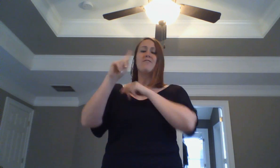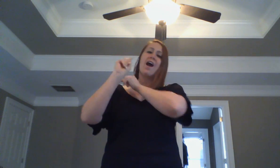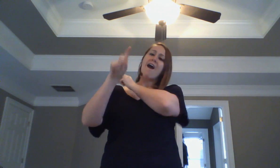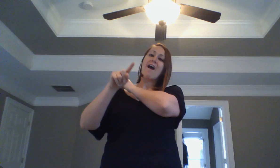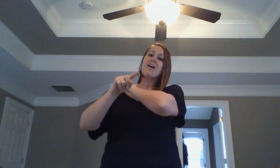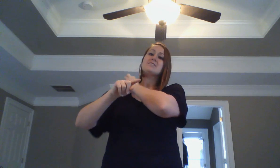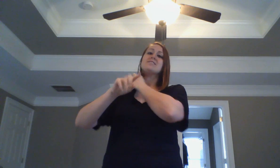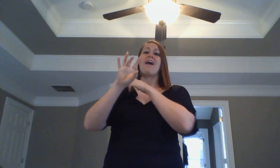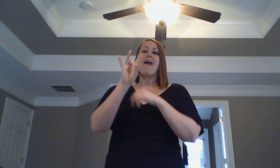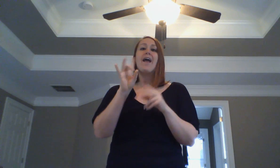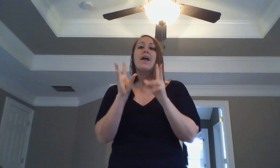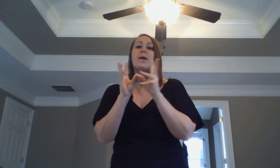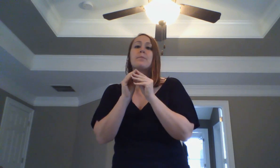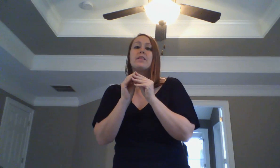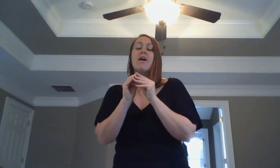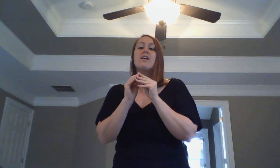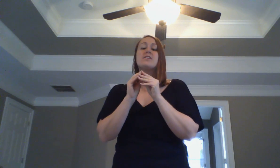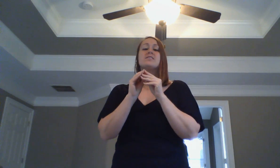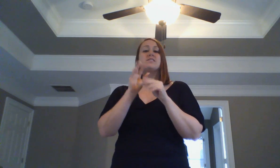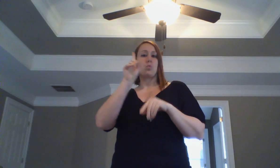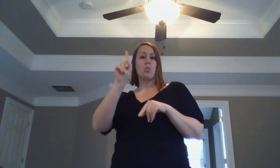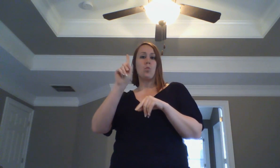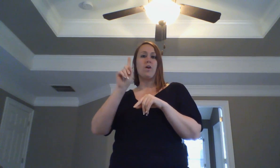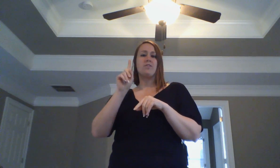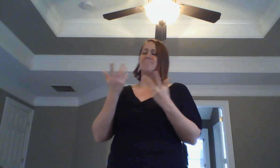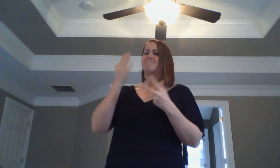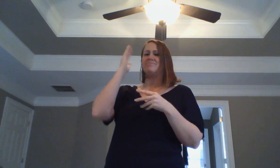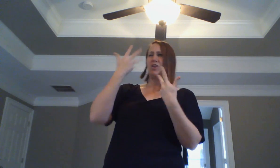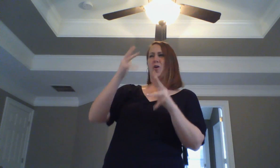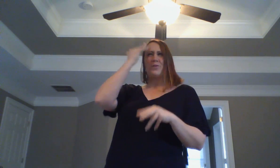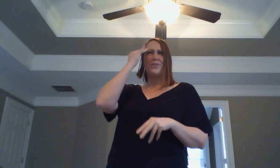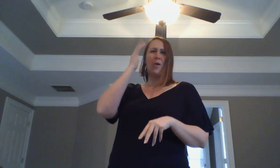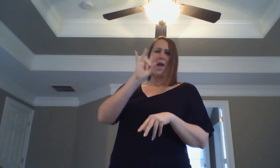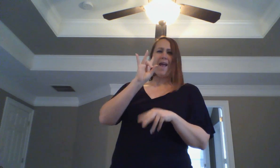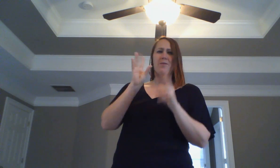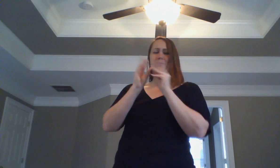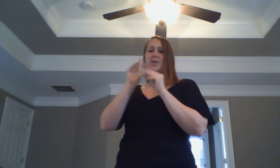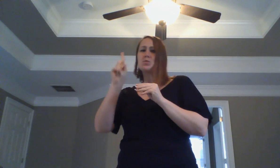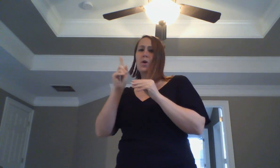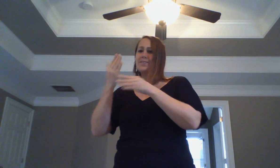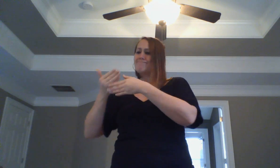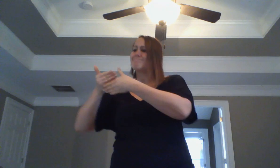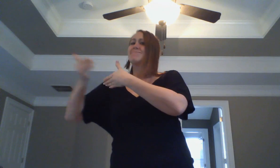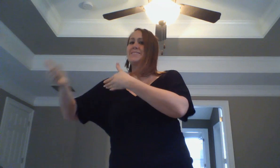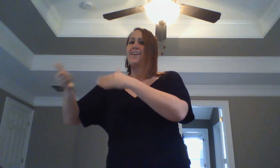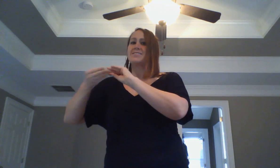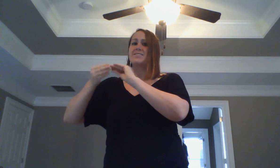is? 8 plus 1. Well, you might already know it. Plus 1 is just the next number. But if we look at the number line, you start at